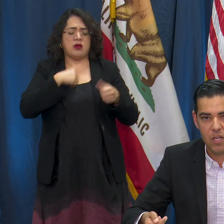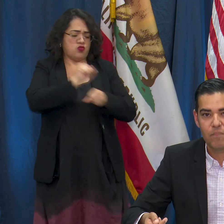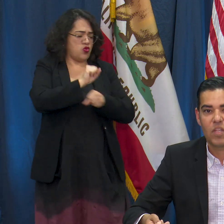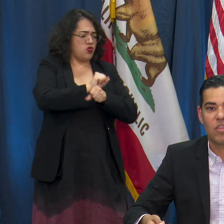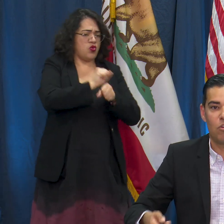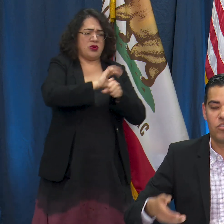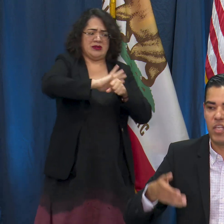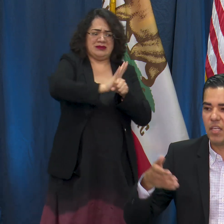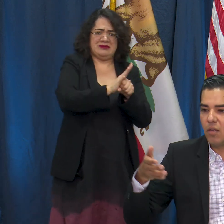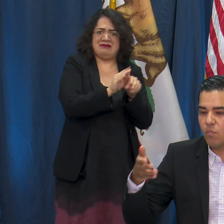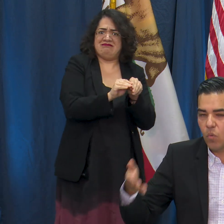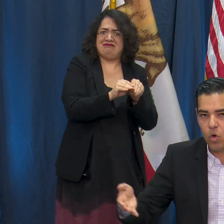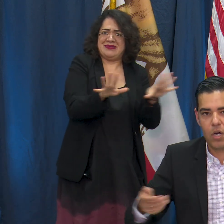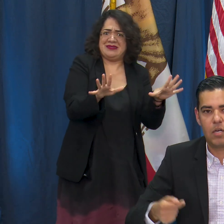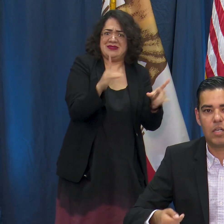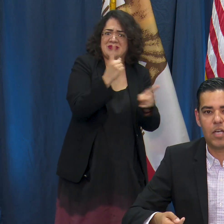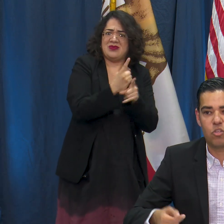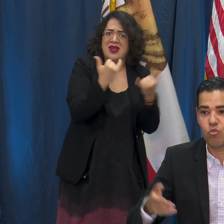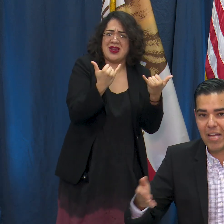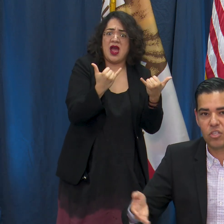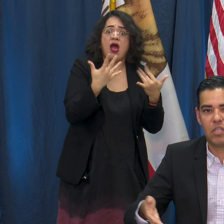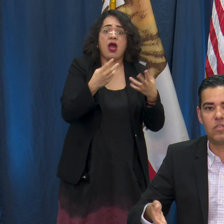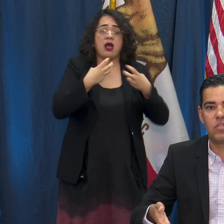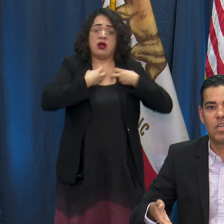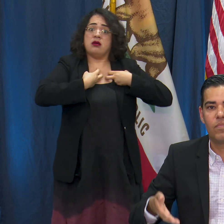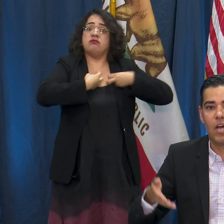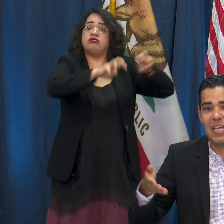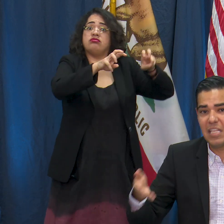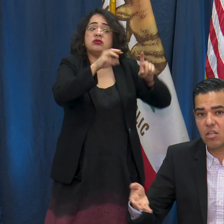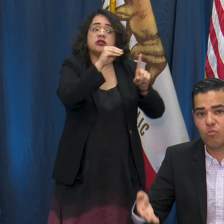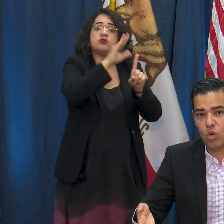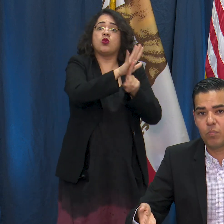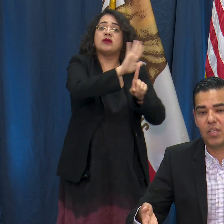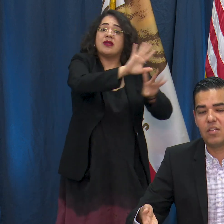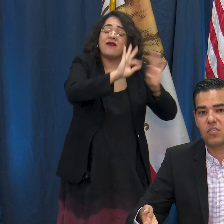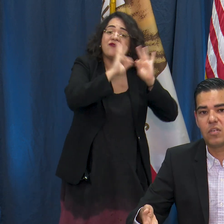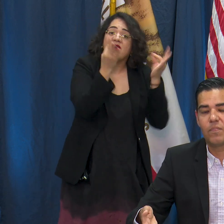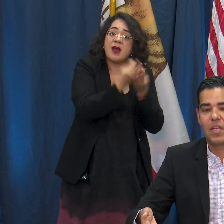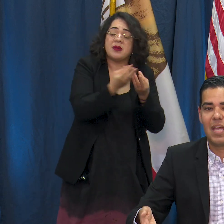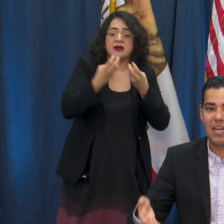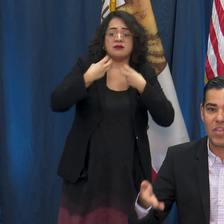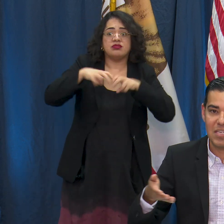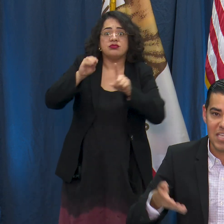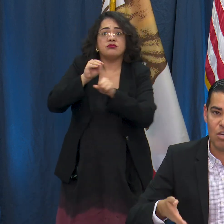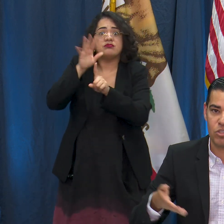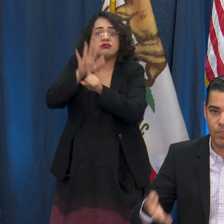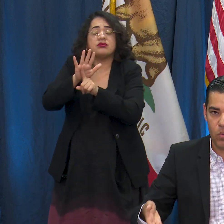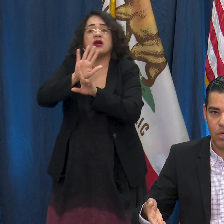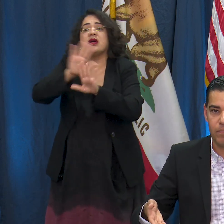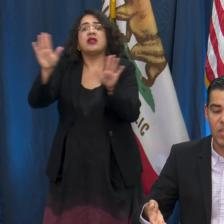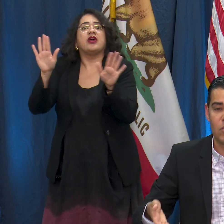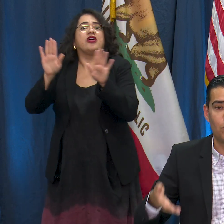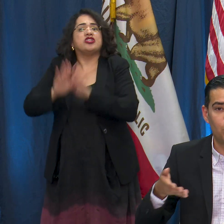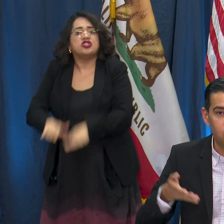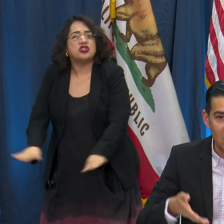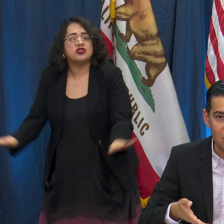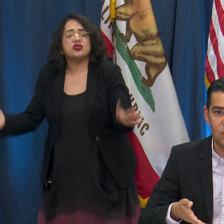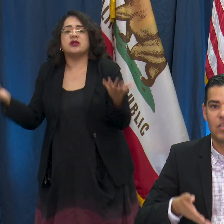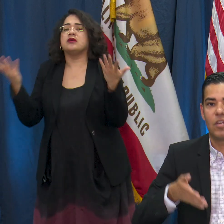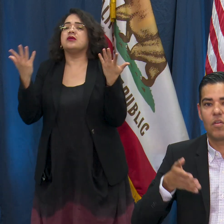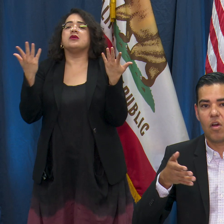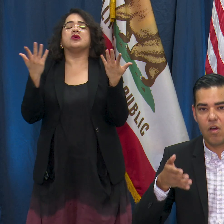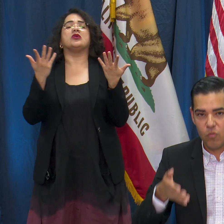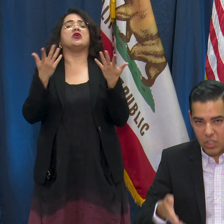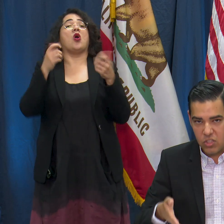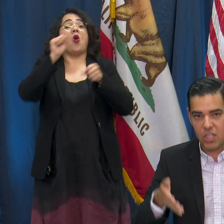kids. They're seeing more tragedies in their workplace, and they need our support. And so